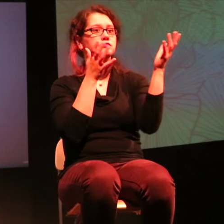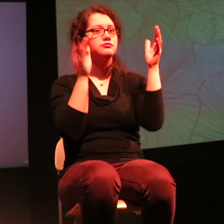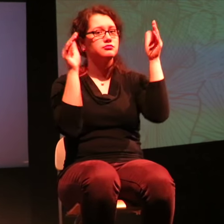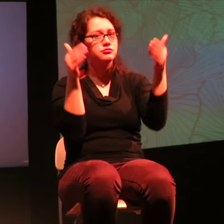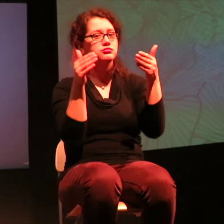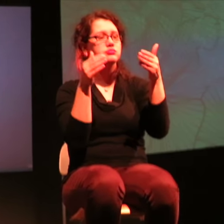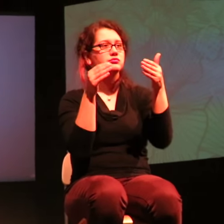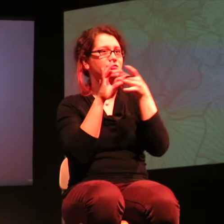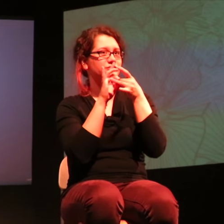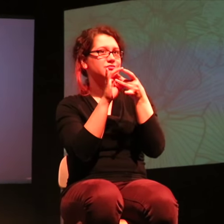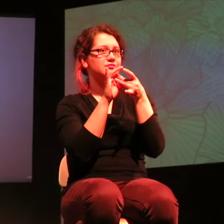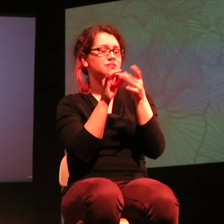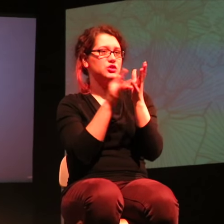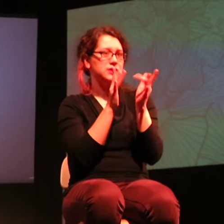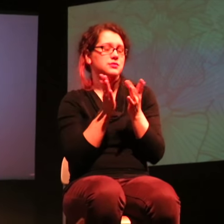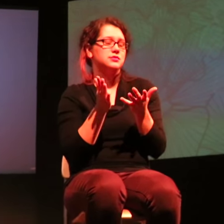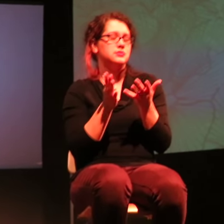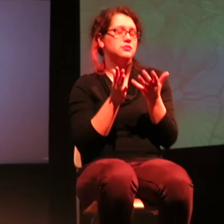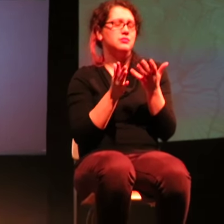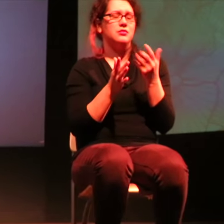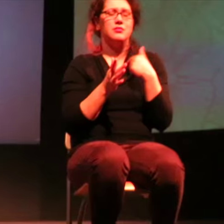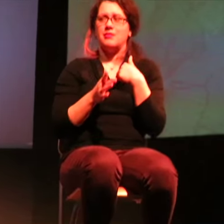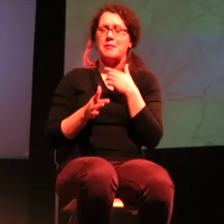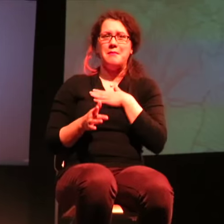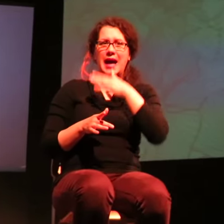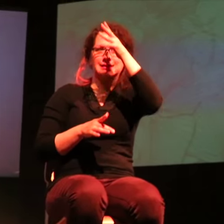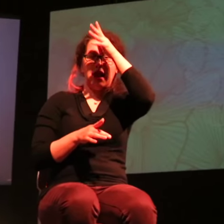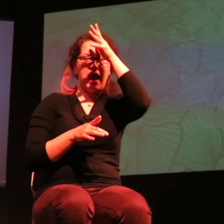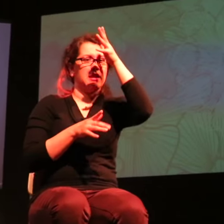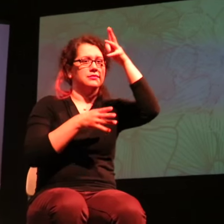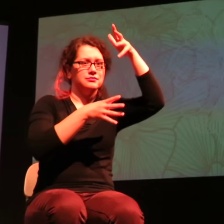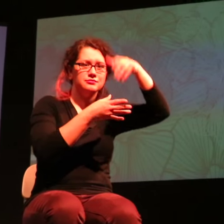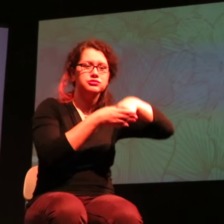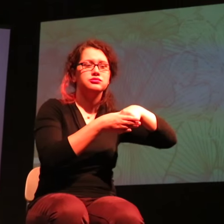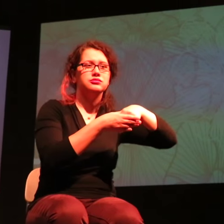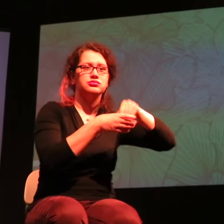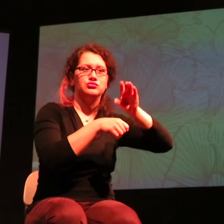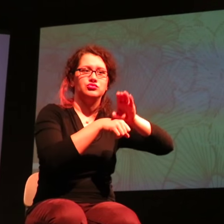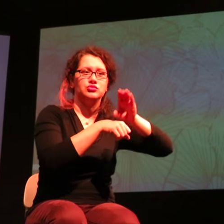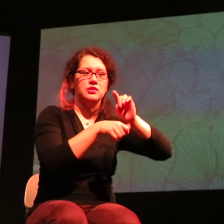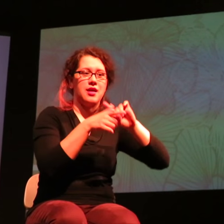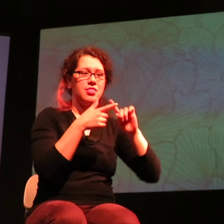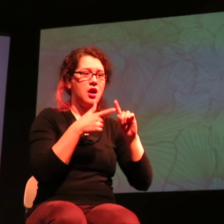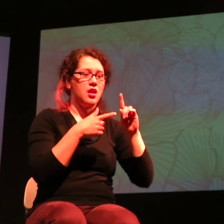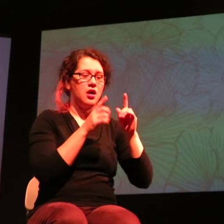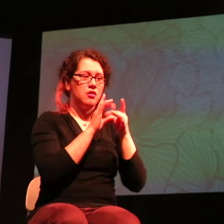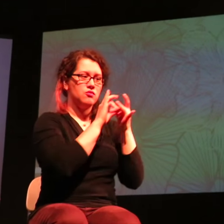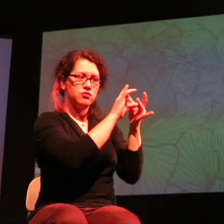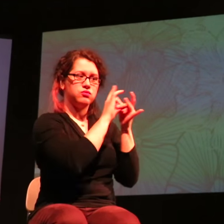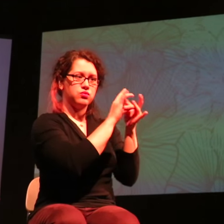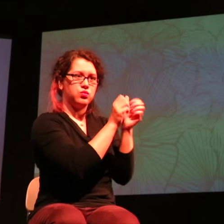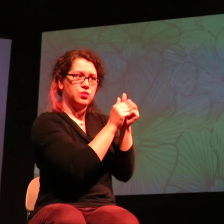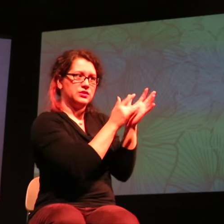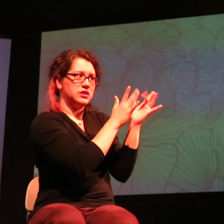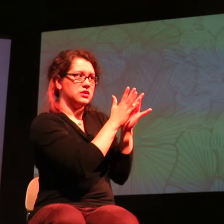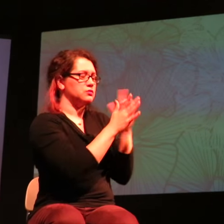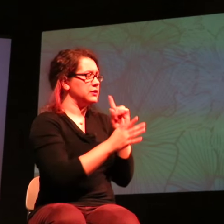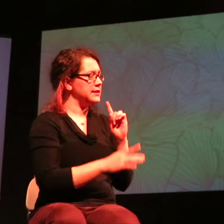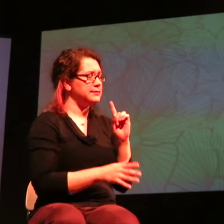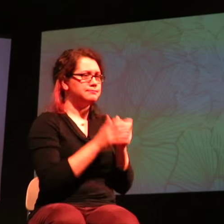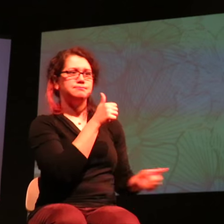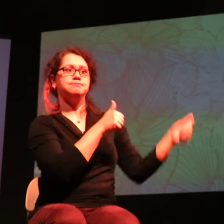It was this remarkable thing where my dad just got involved and started taking this relationship with Jesus very seriously. Last